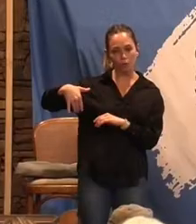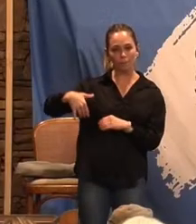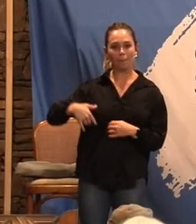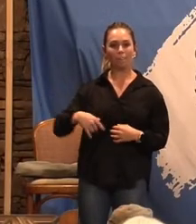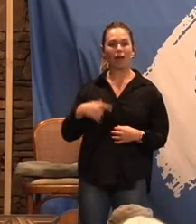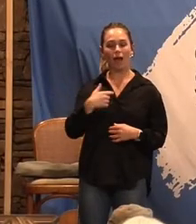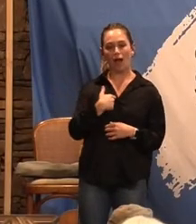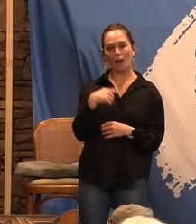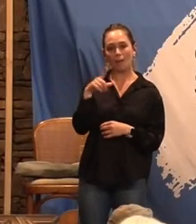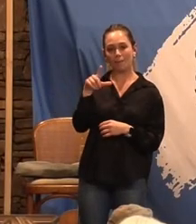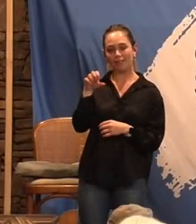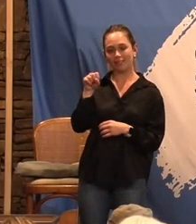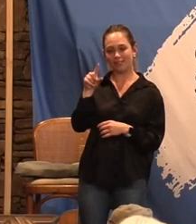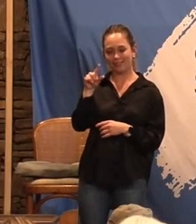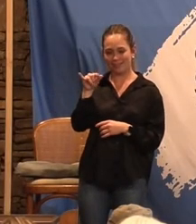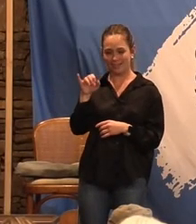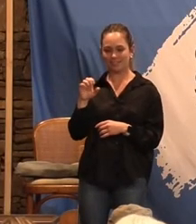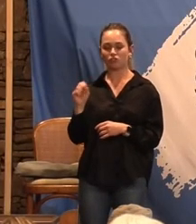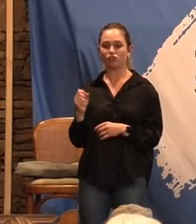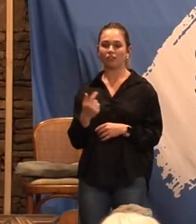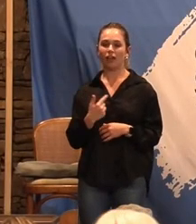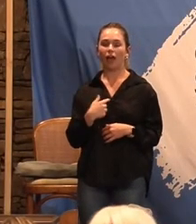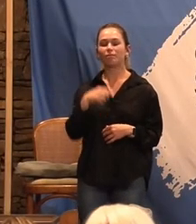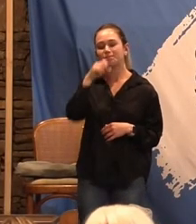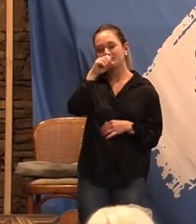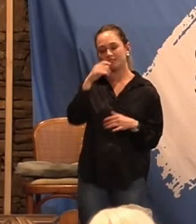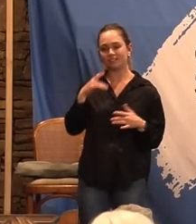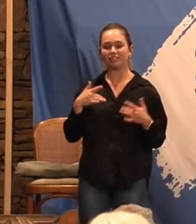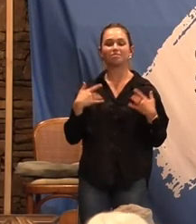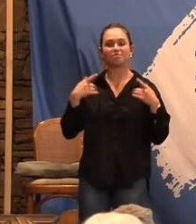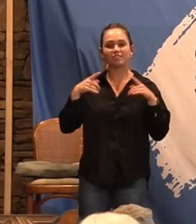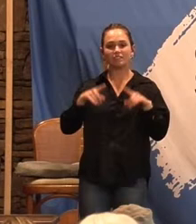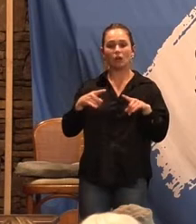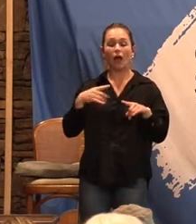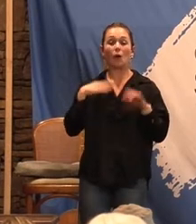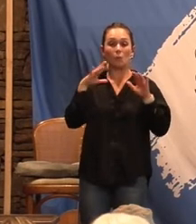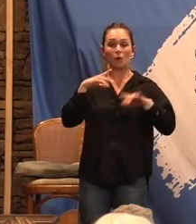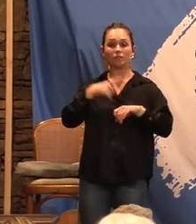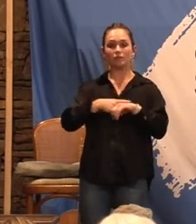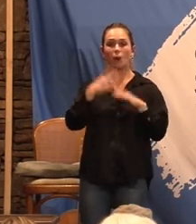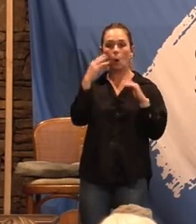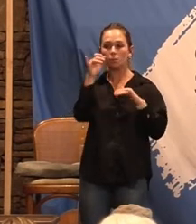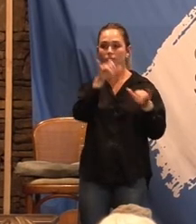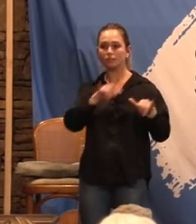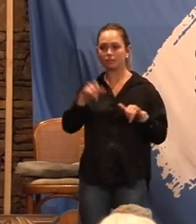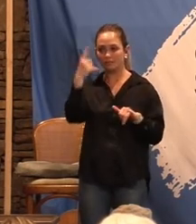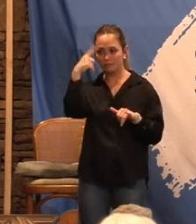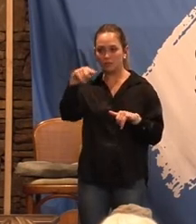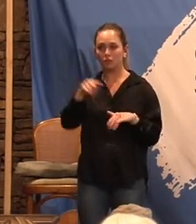I'm Leslie Shelley, and I love this festival. I've had a wonderful time, and I hope you all have too.